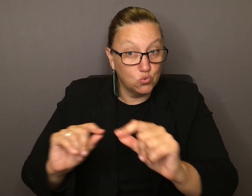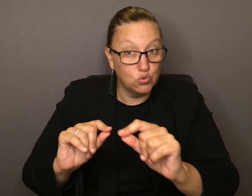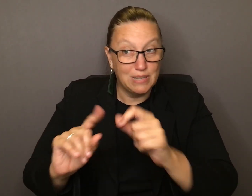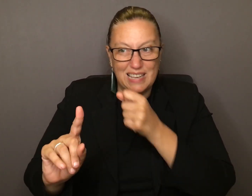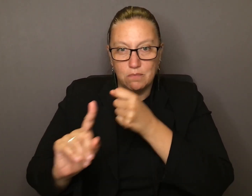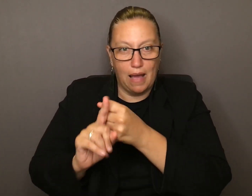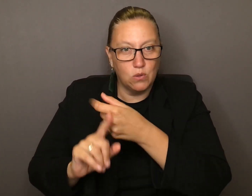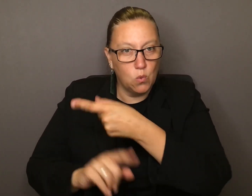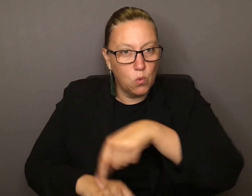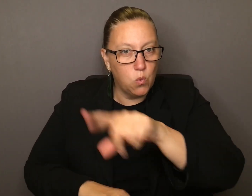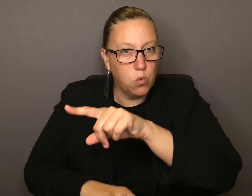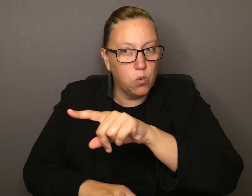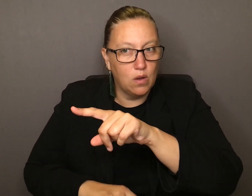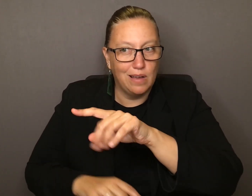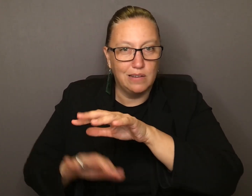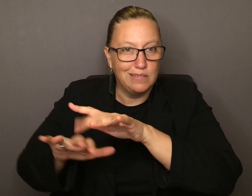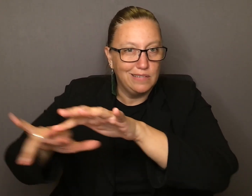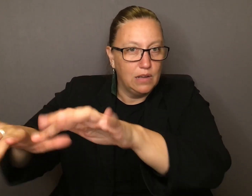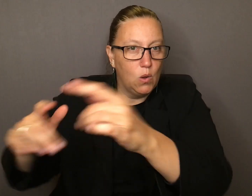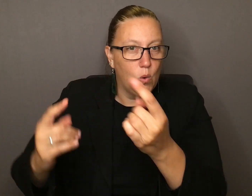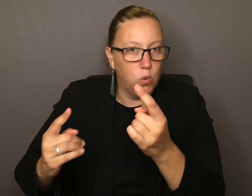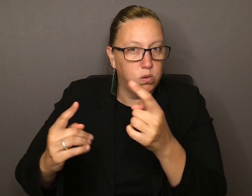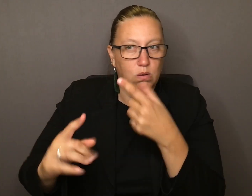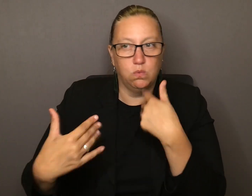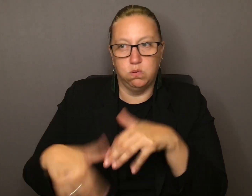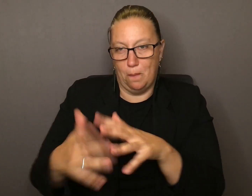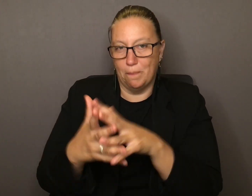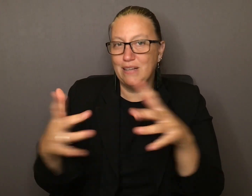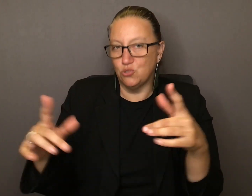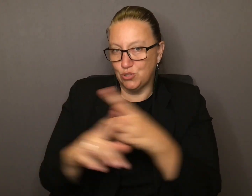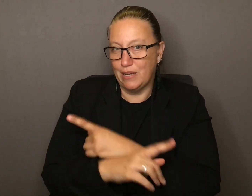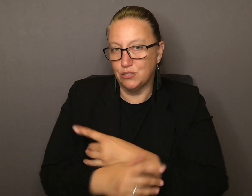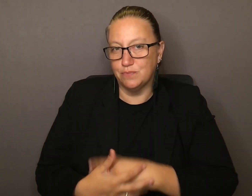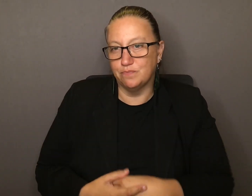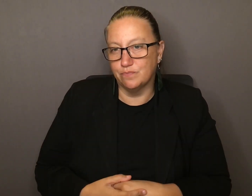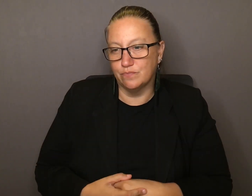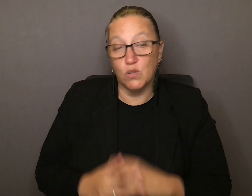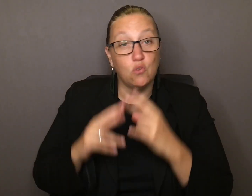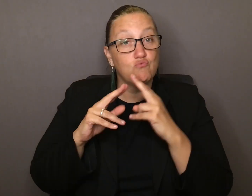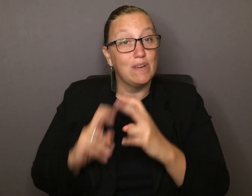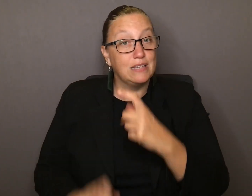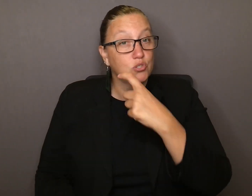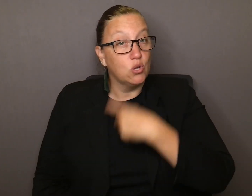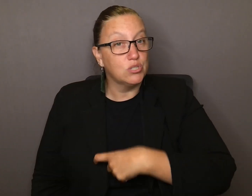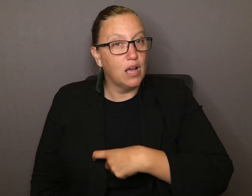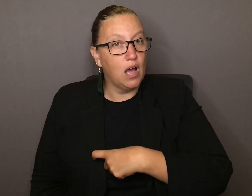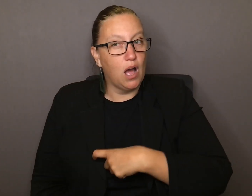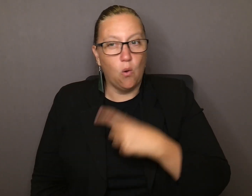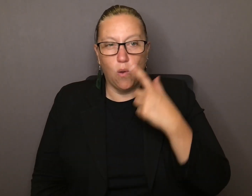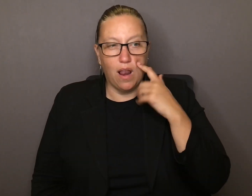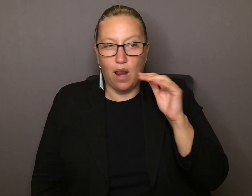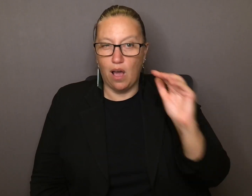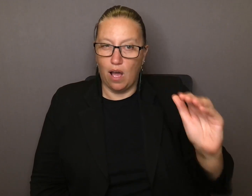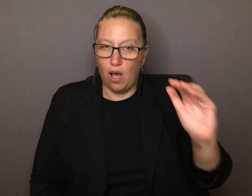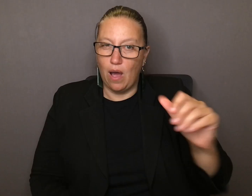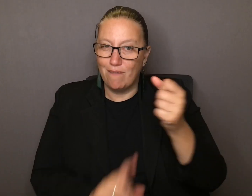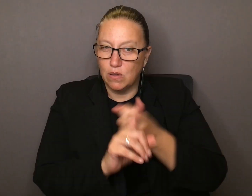Often researchers discover advocacy organisations when they need to consult about a particular issue, which can